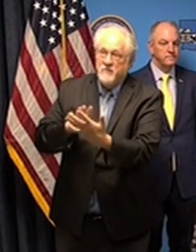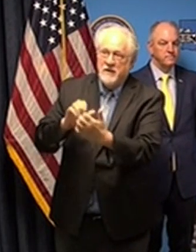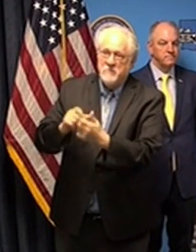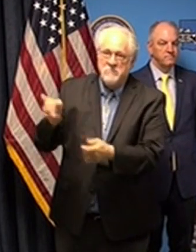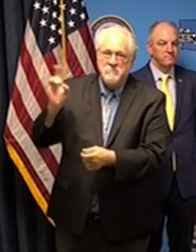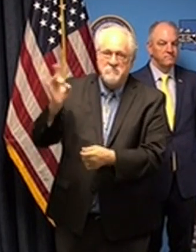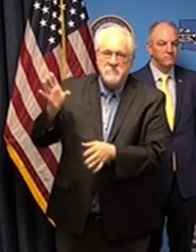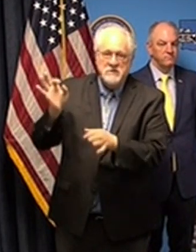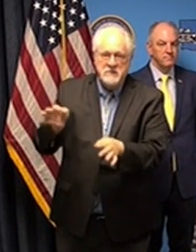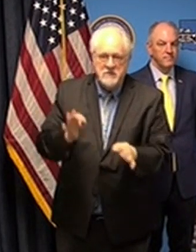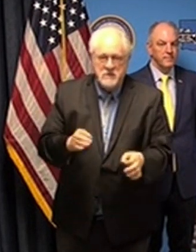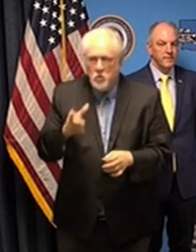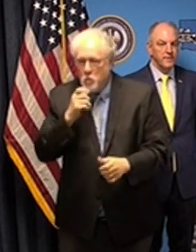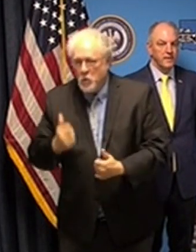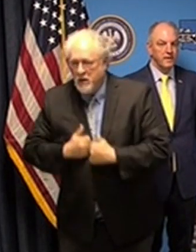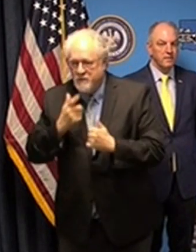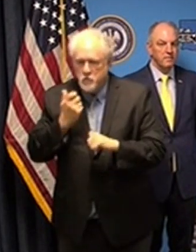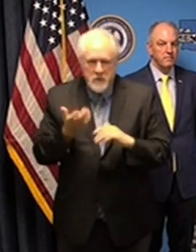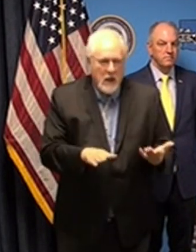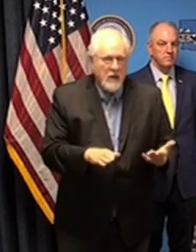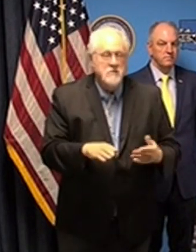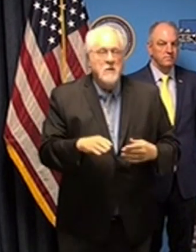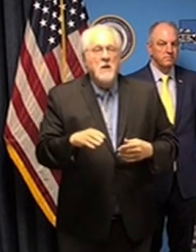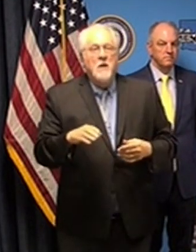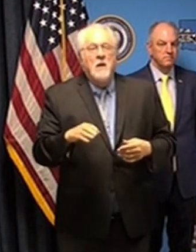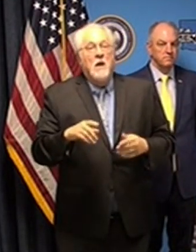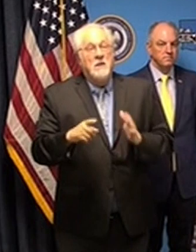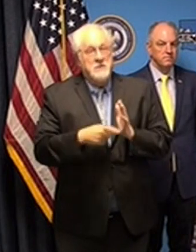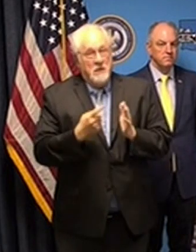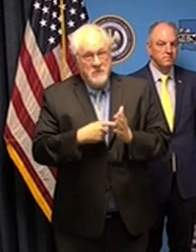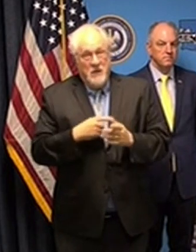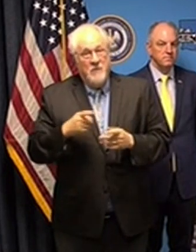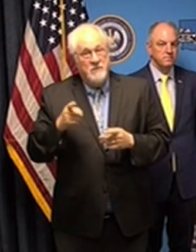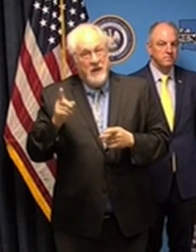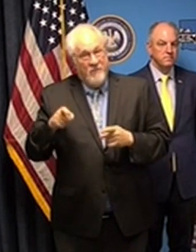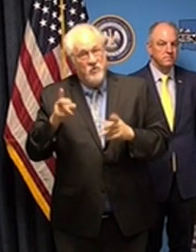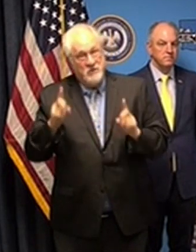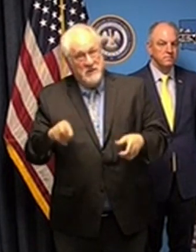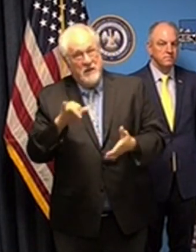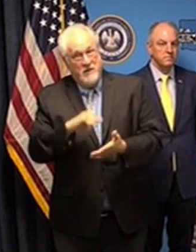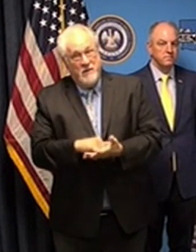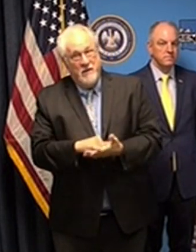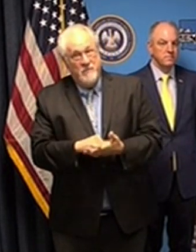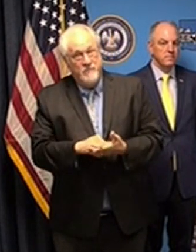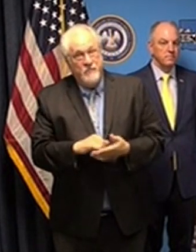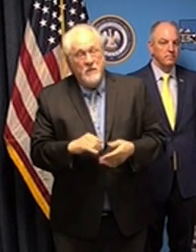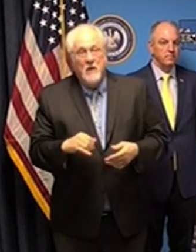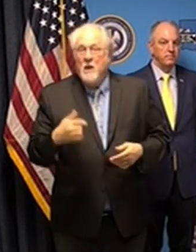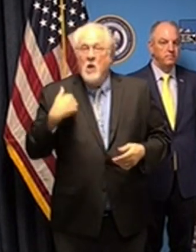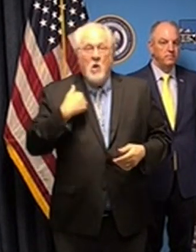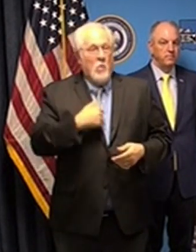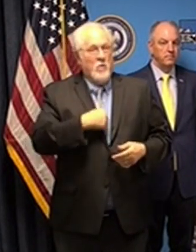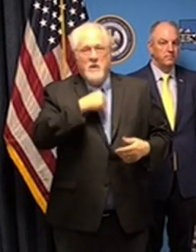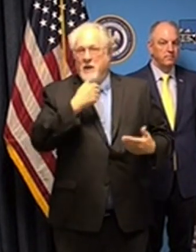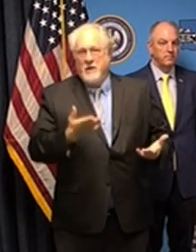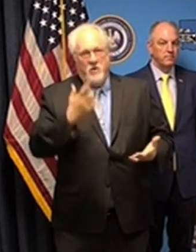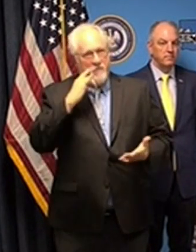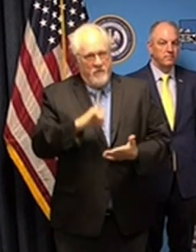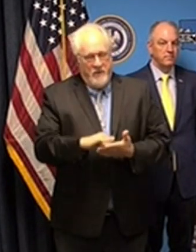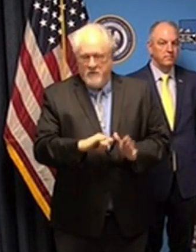terrible decisions. In some cases, they have to decide who lives and who dies. We're not here for